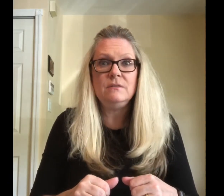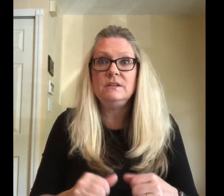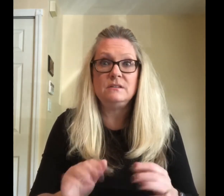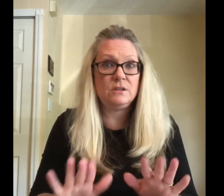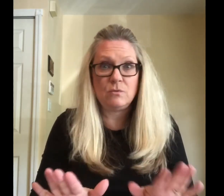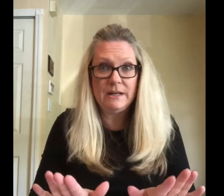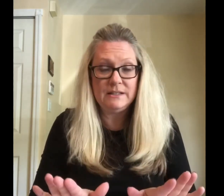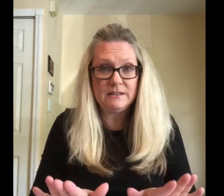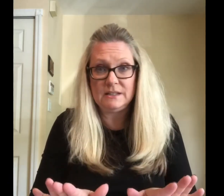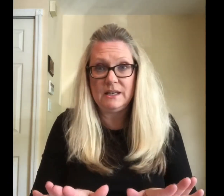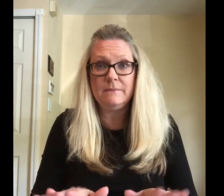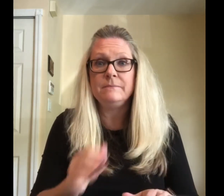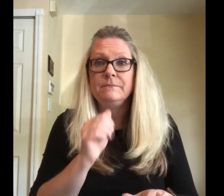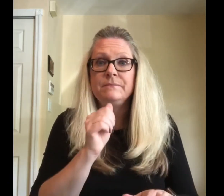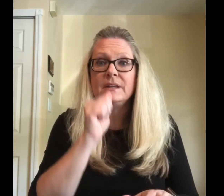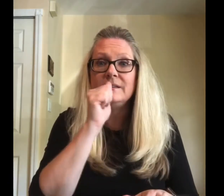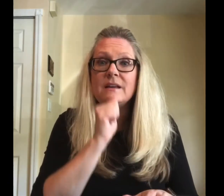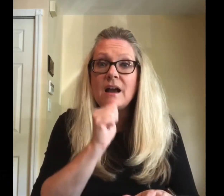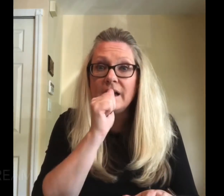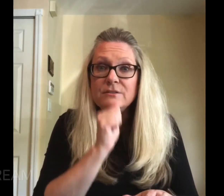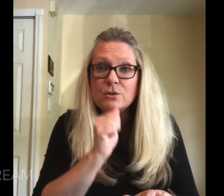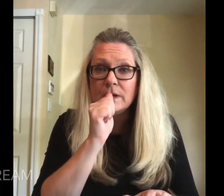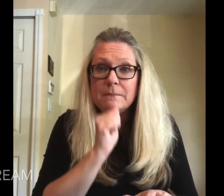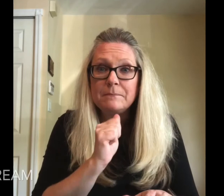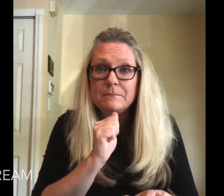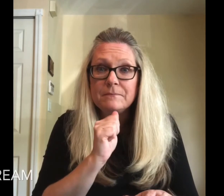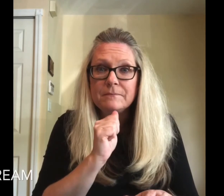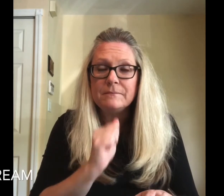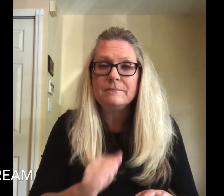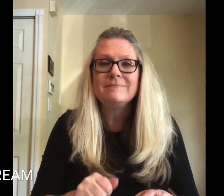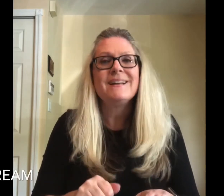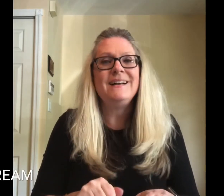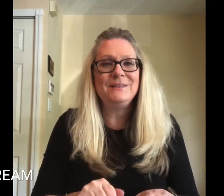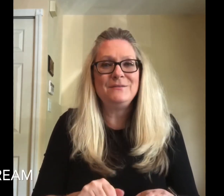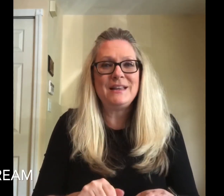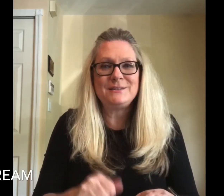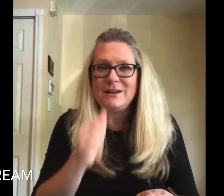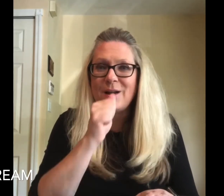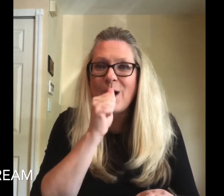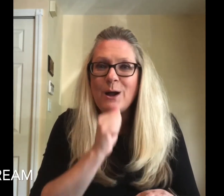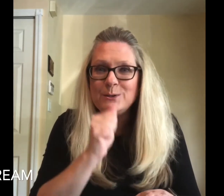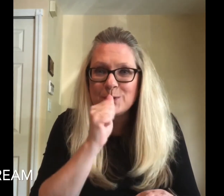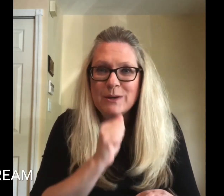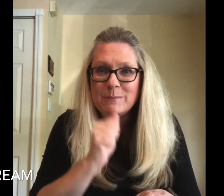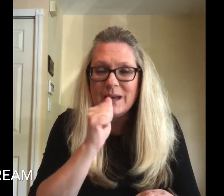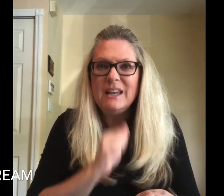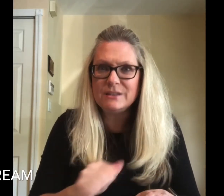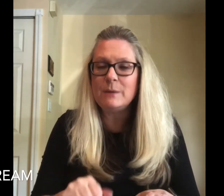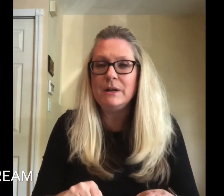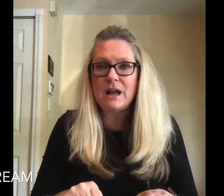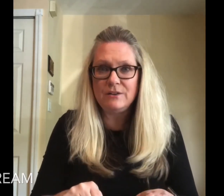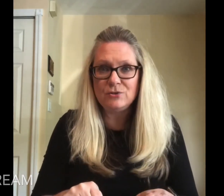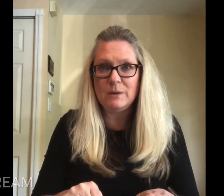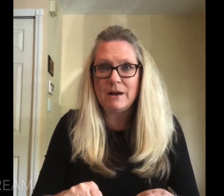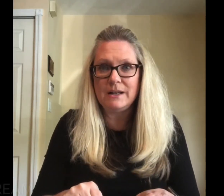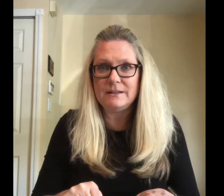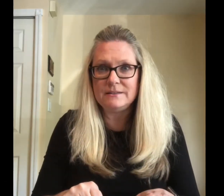the craziest thing, is ice cream. I love that sign, ice cream. He's going to put ice cream on his